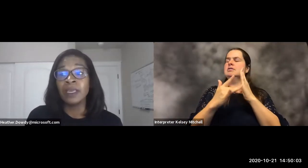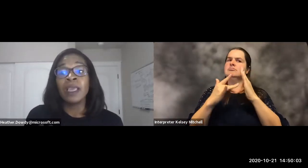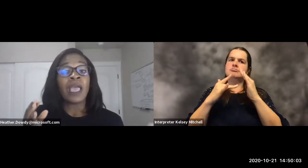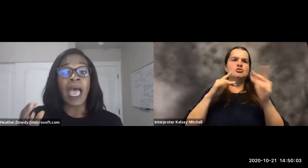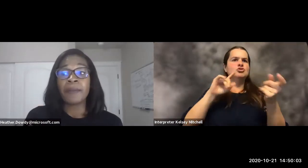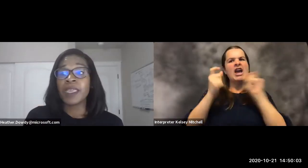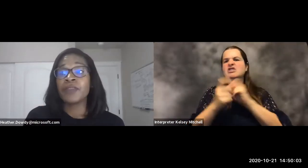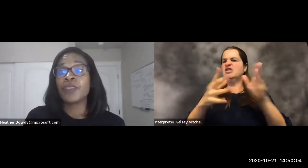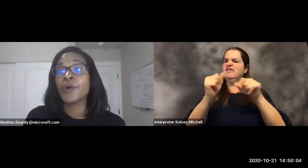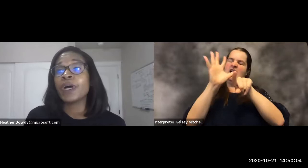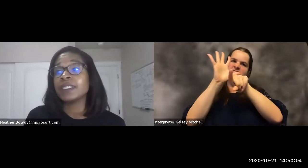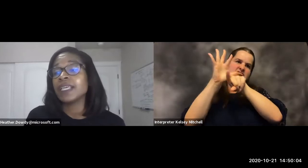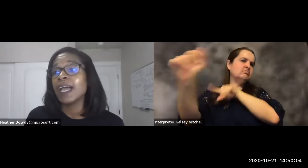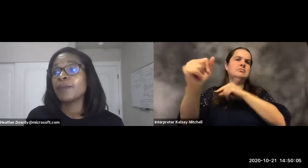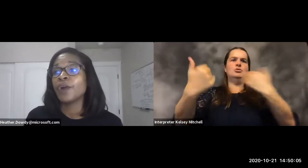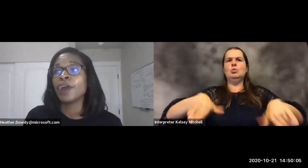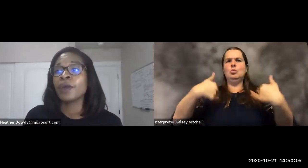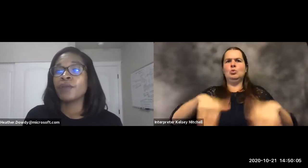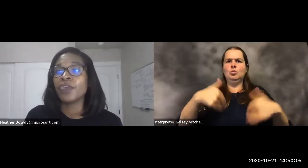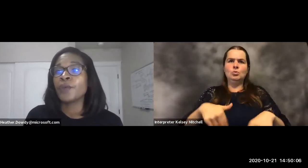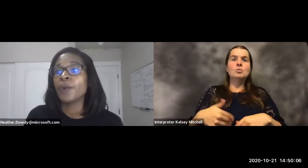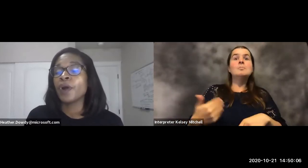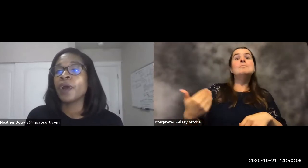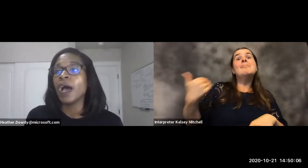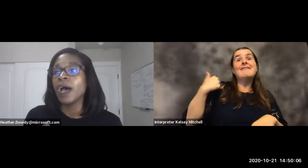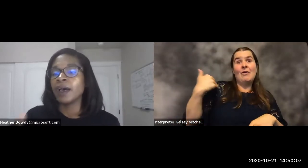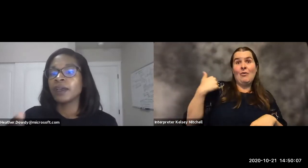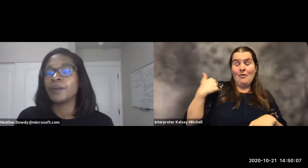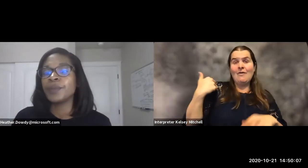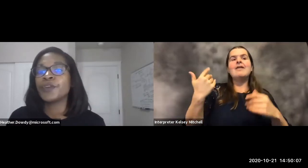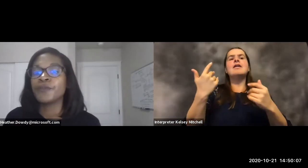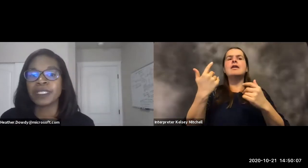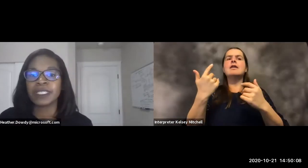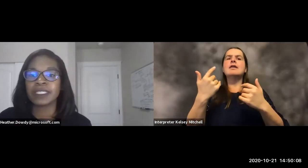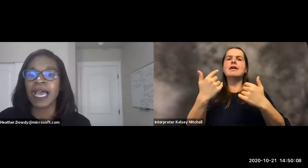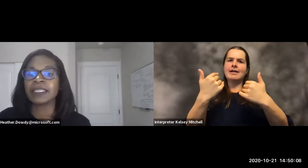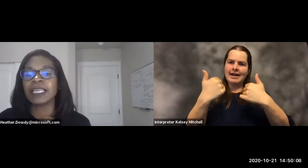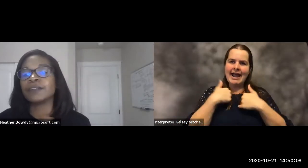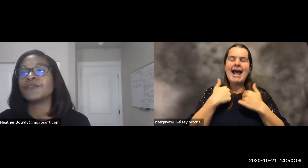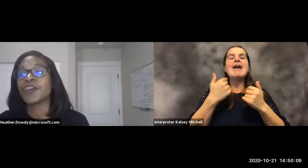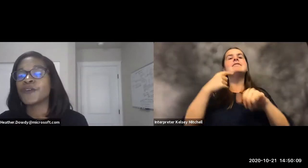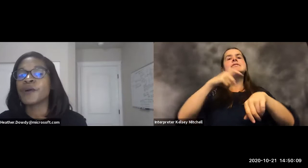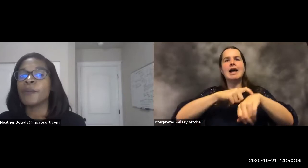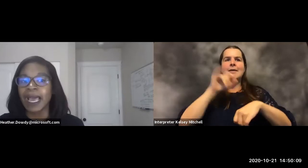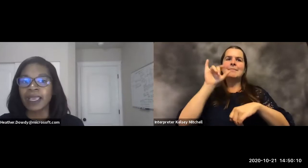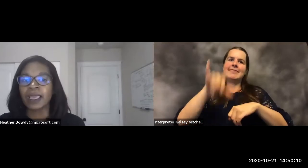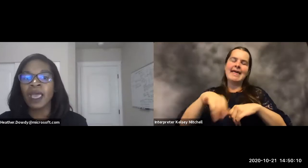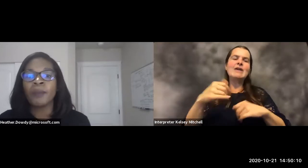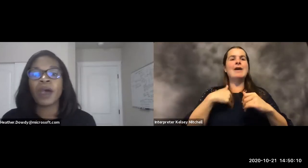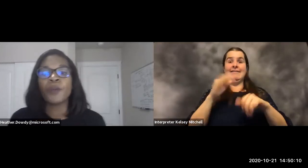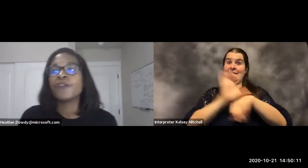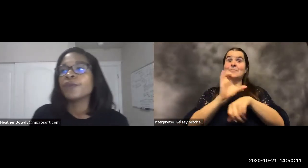pace. I mean, there was a time where there were computer voices that sounded very